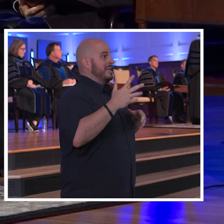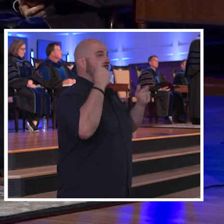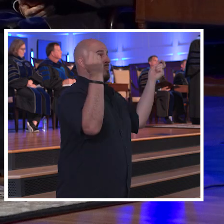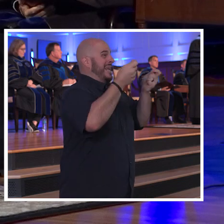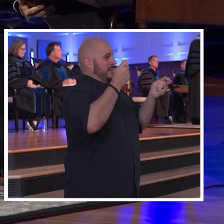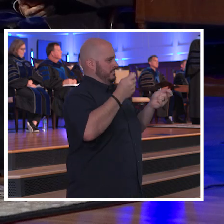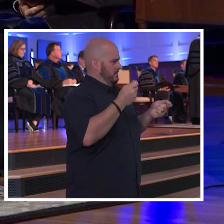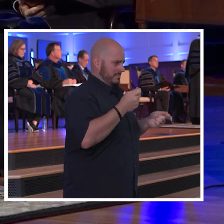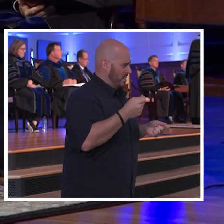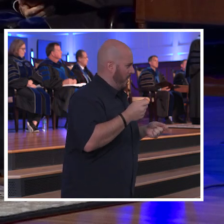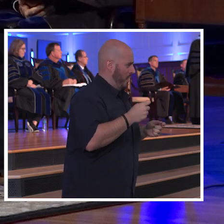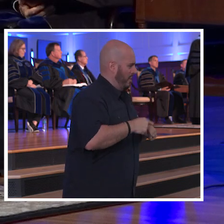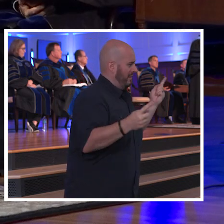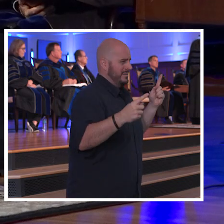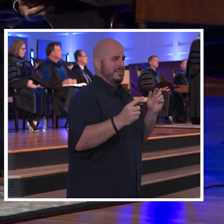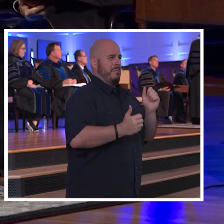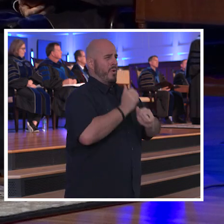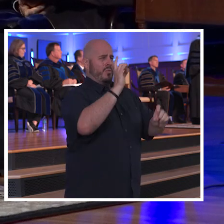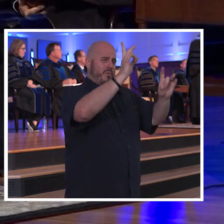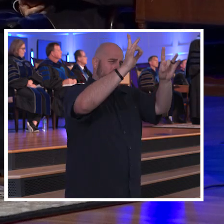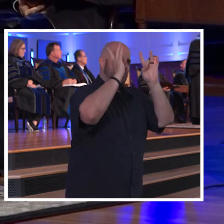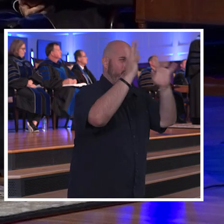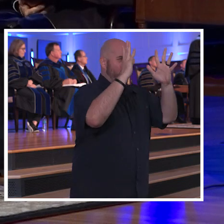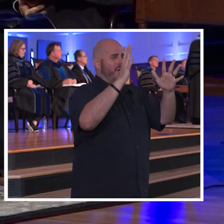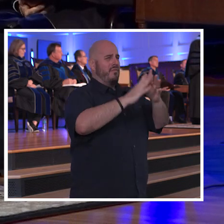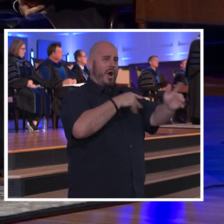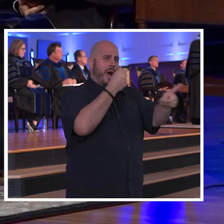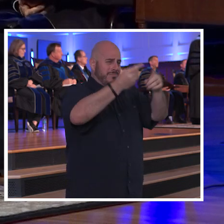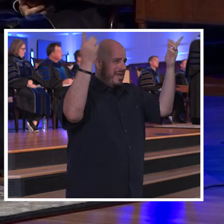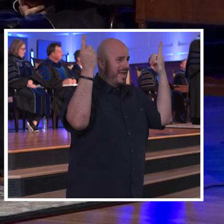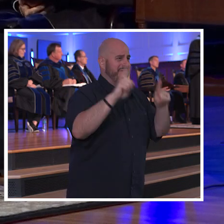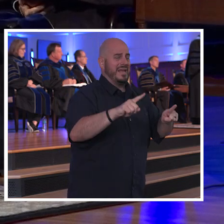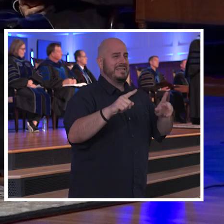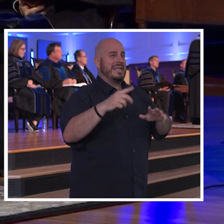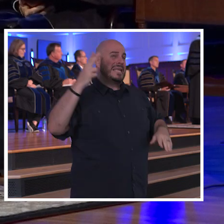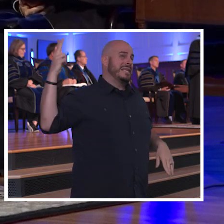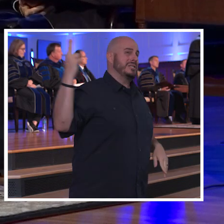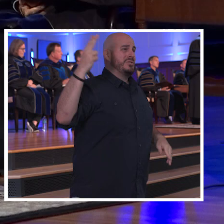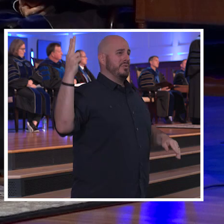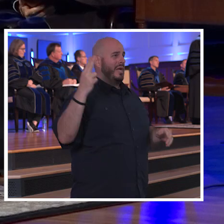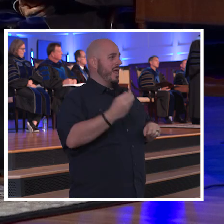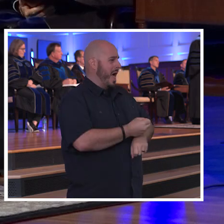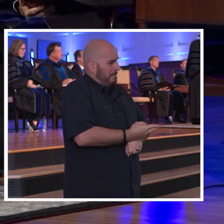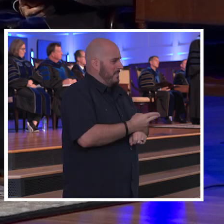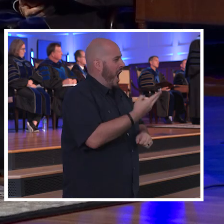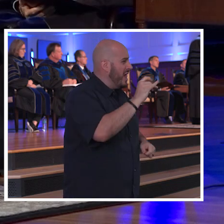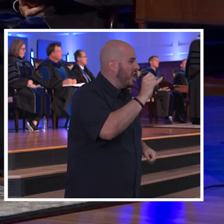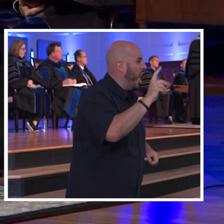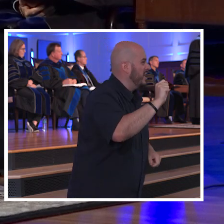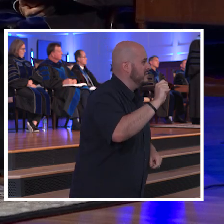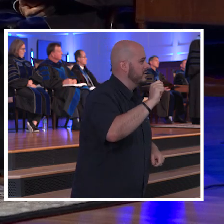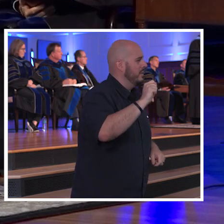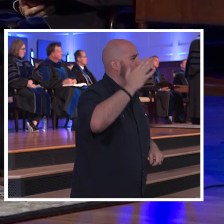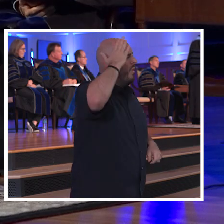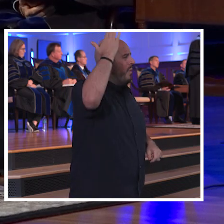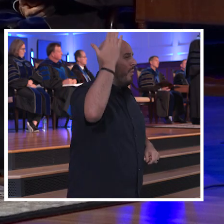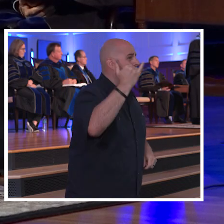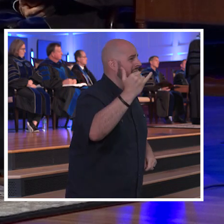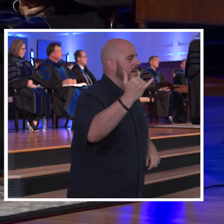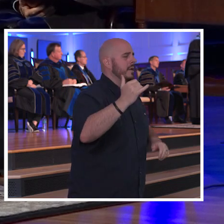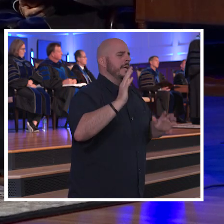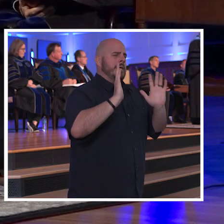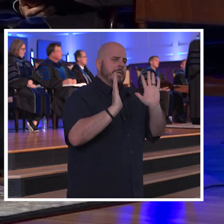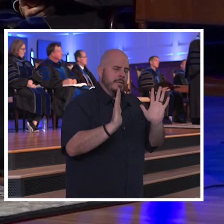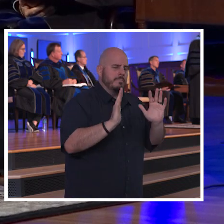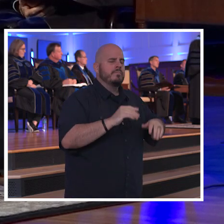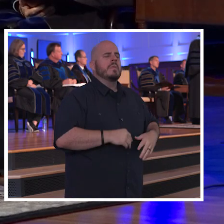It's the most horrible historical event, more so than even the Holocaust. Why is that so? For a time,